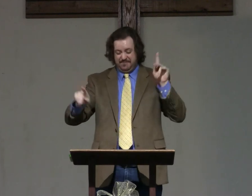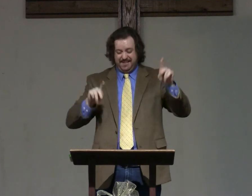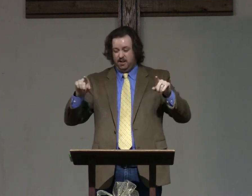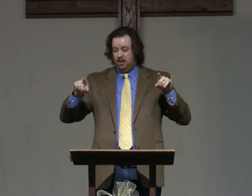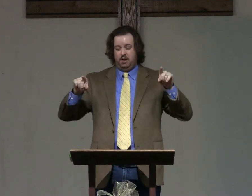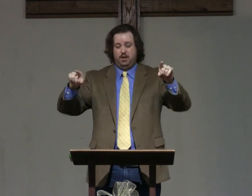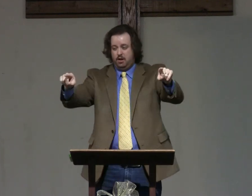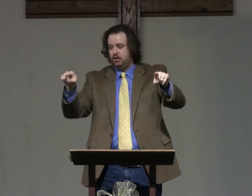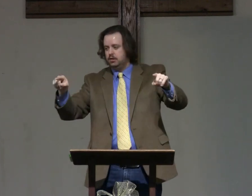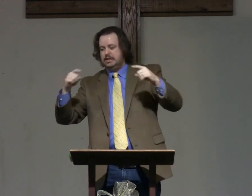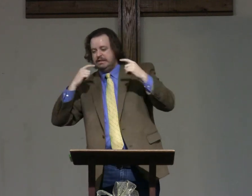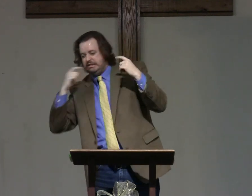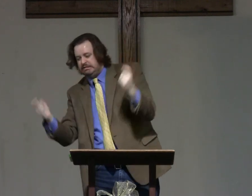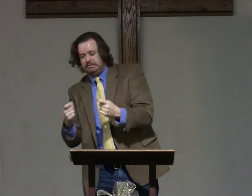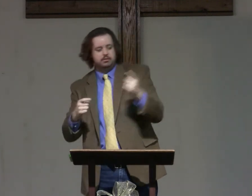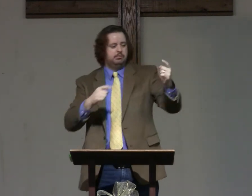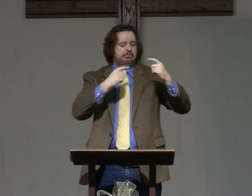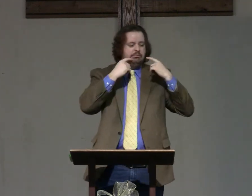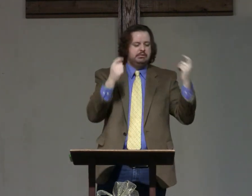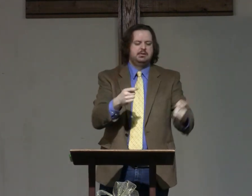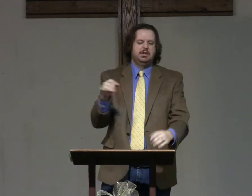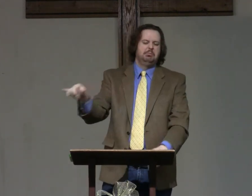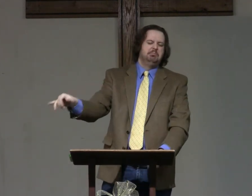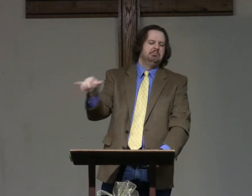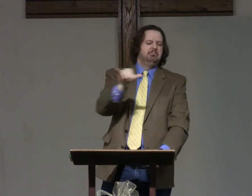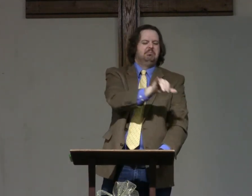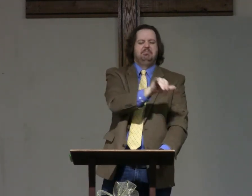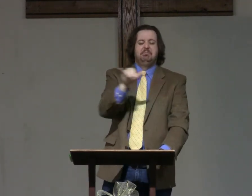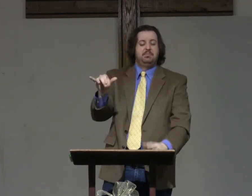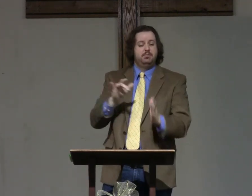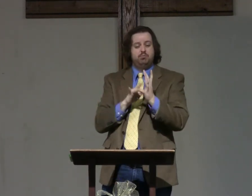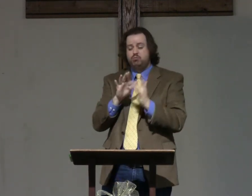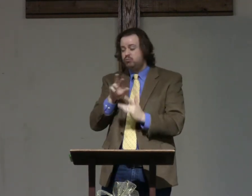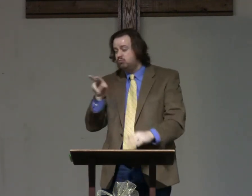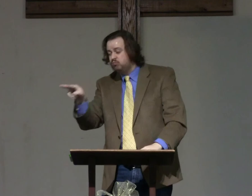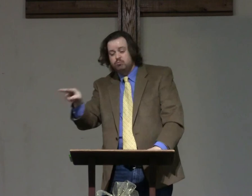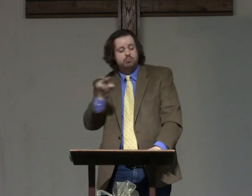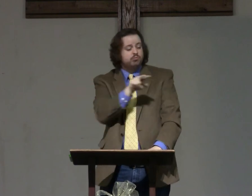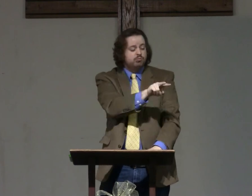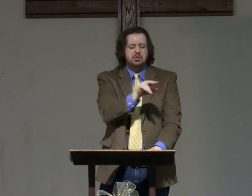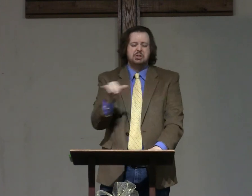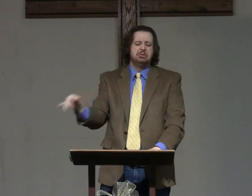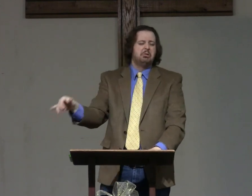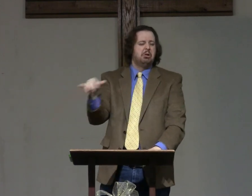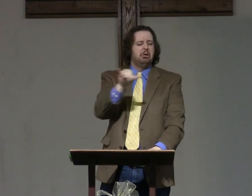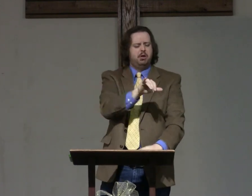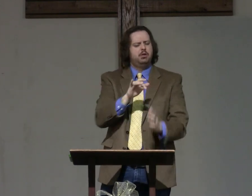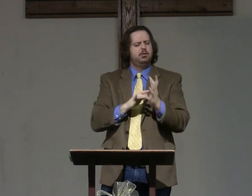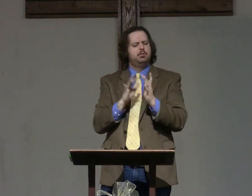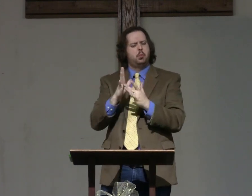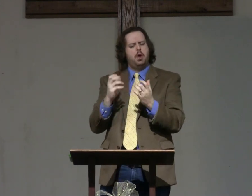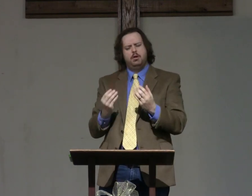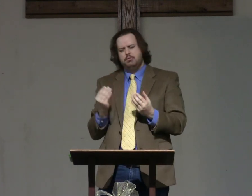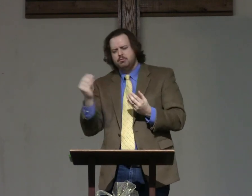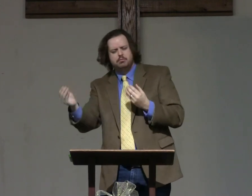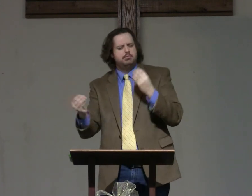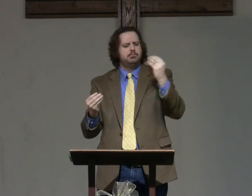different, but they were still sinners, just the same. And God counted both sins